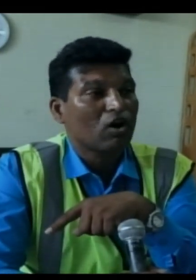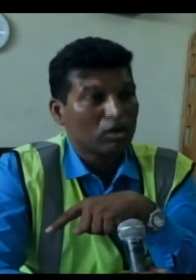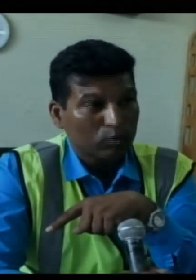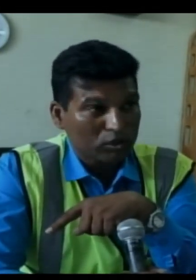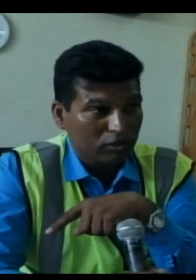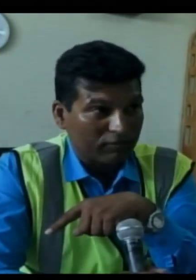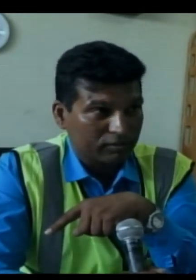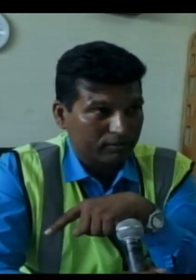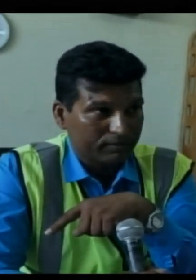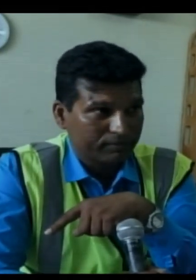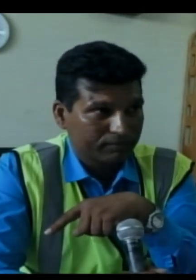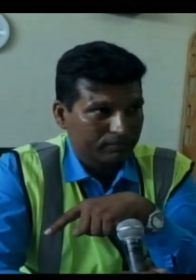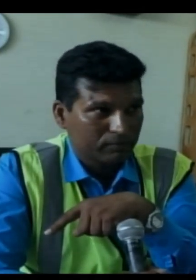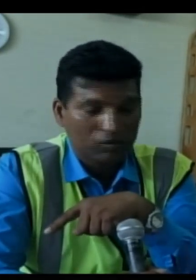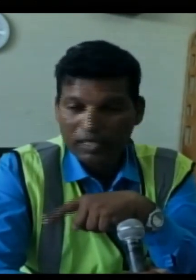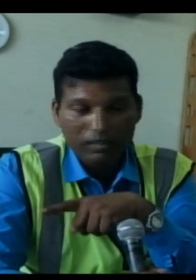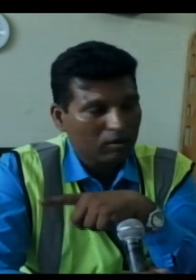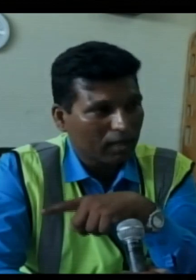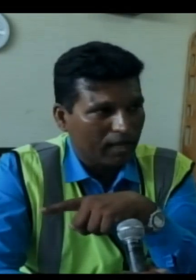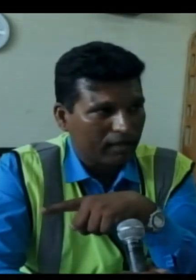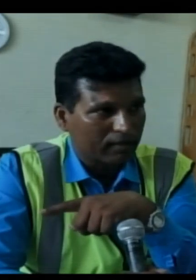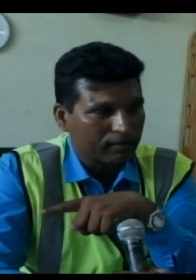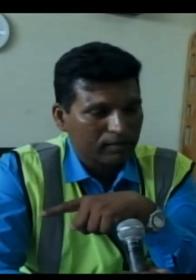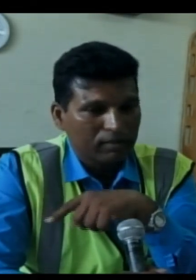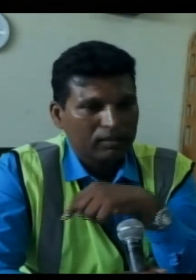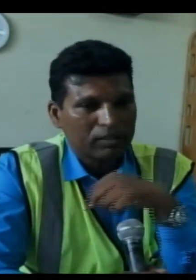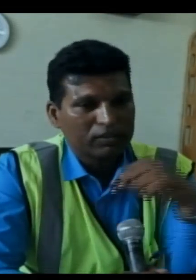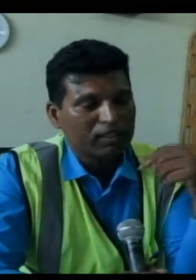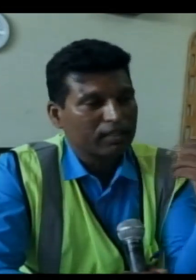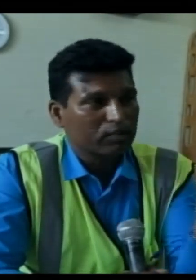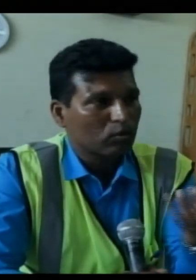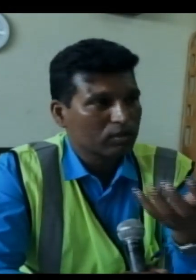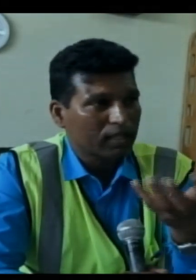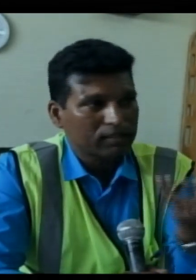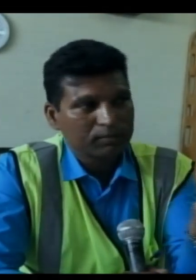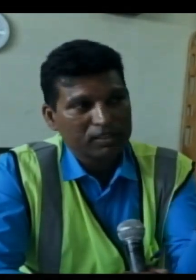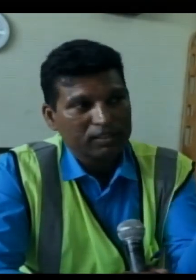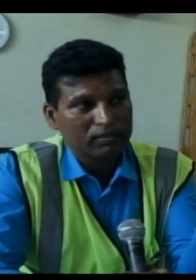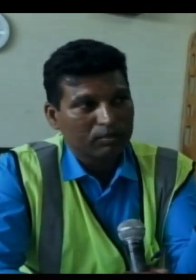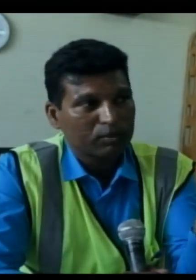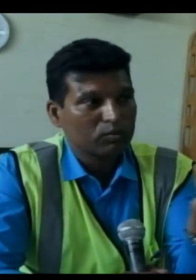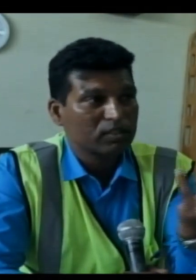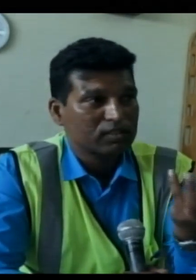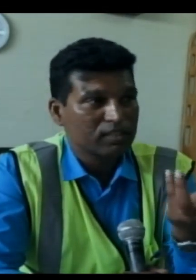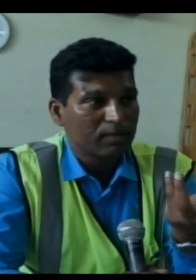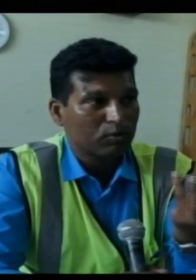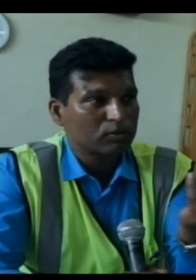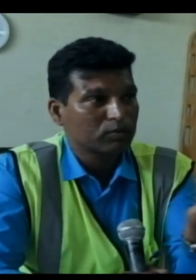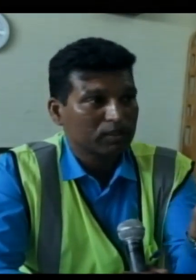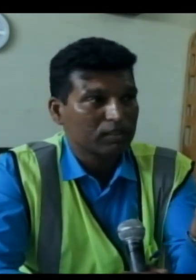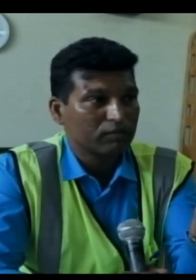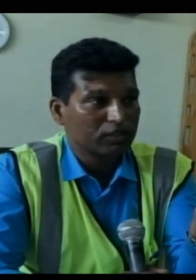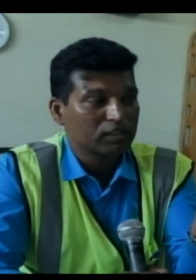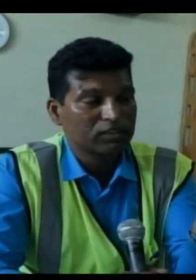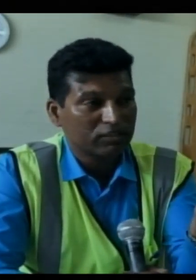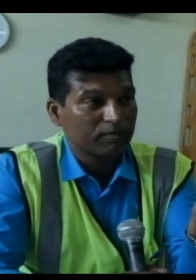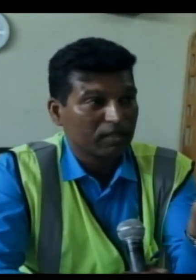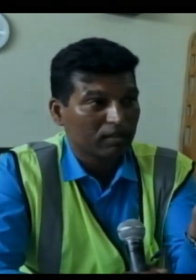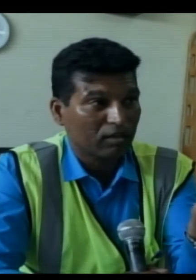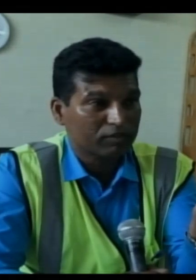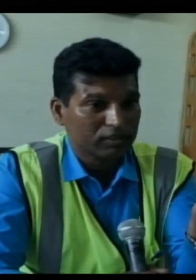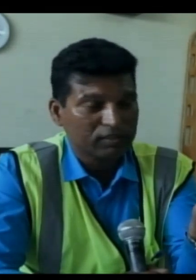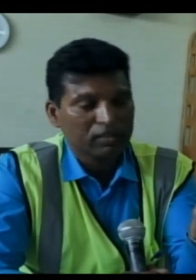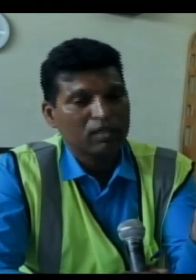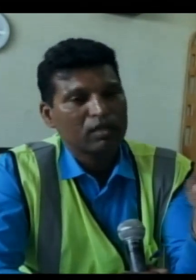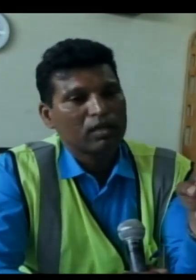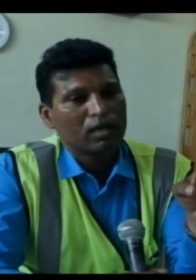there is onward travel to any other island, there is a network that has been set up between the CMOs within the region, the chief